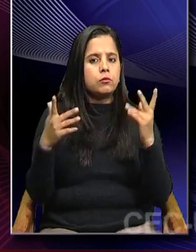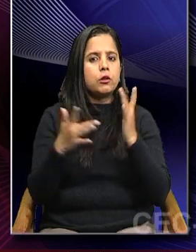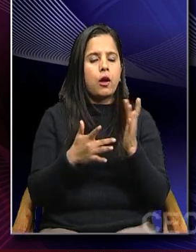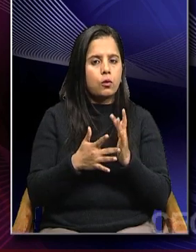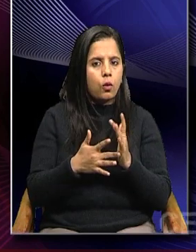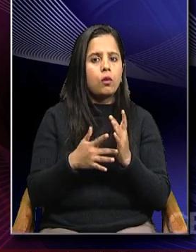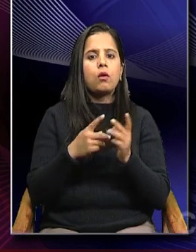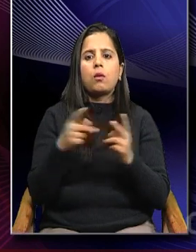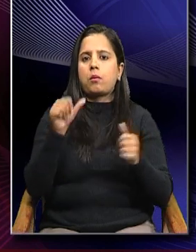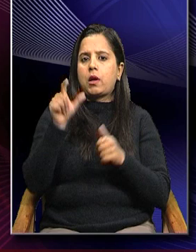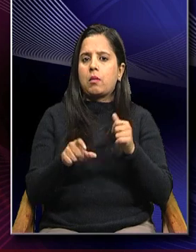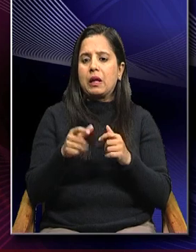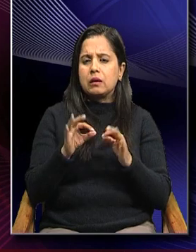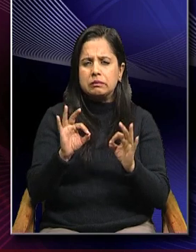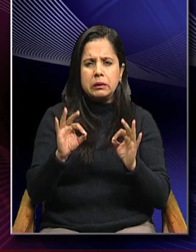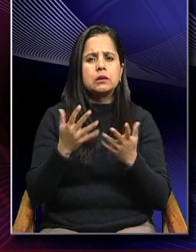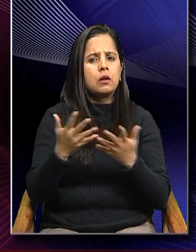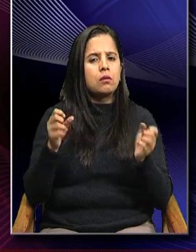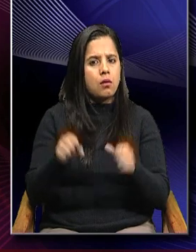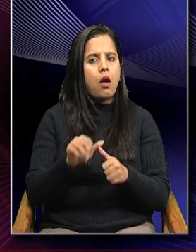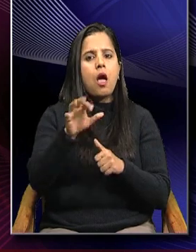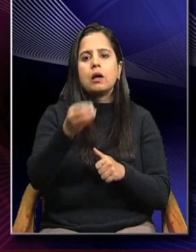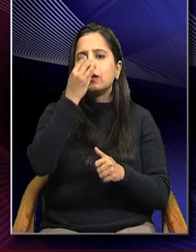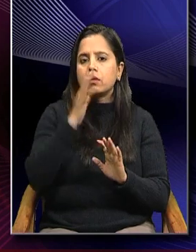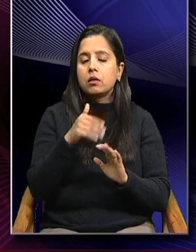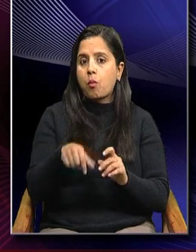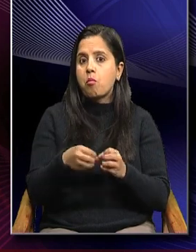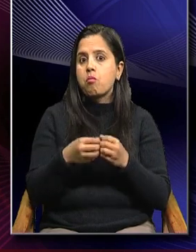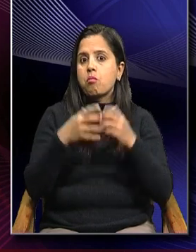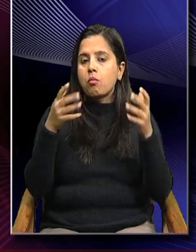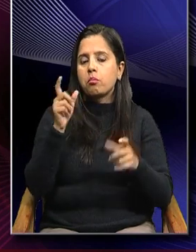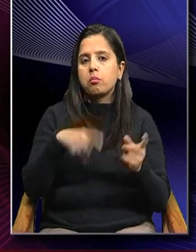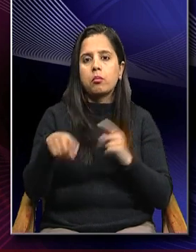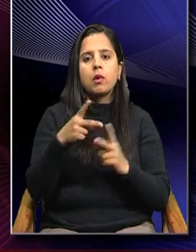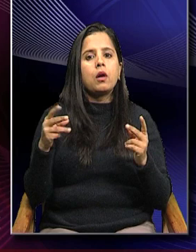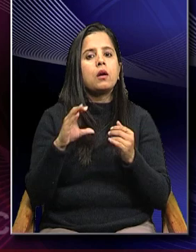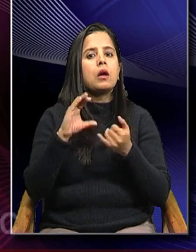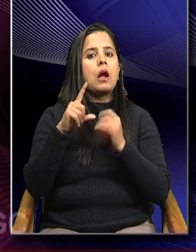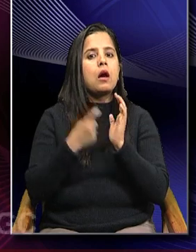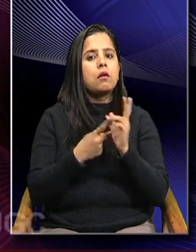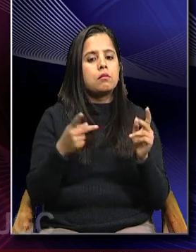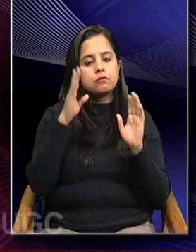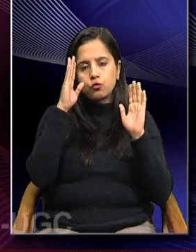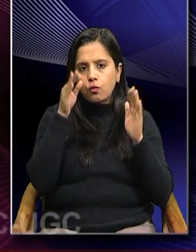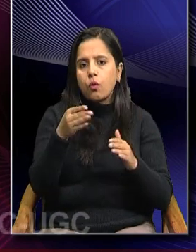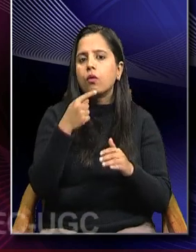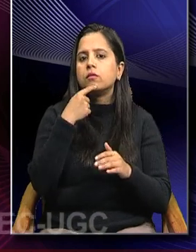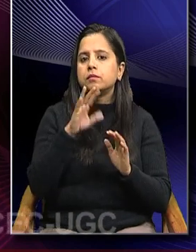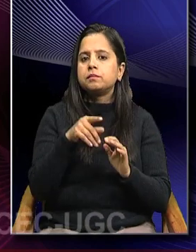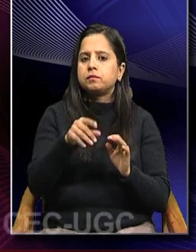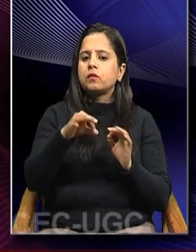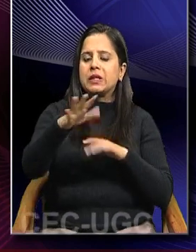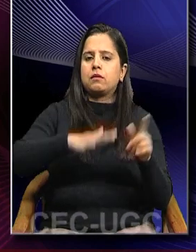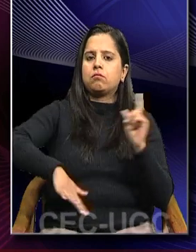technology and premium products. So, we are finding huge number of customers concentrated in these